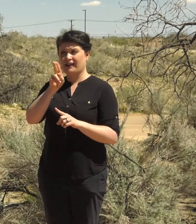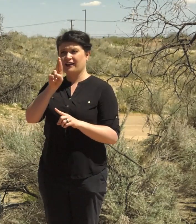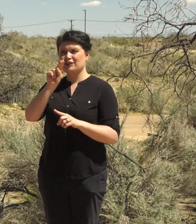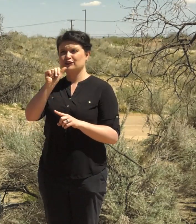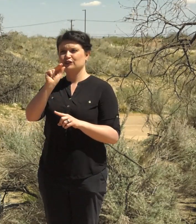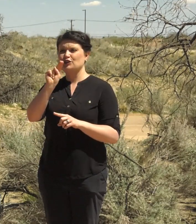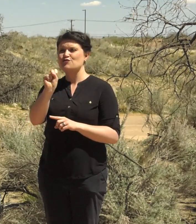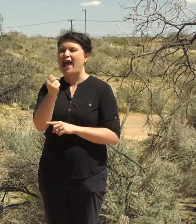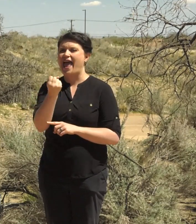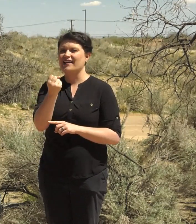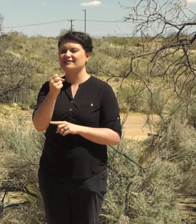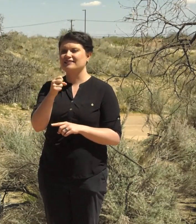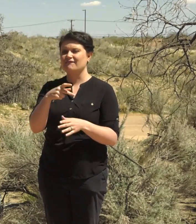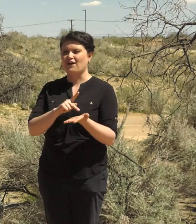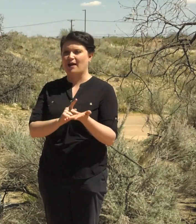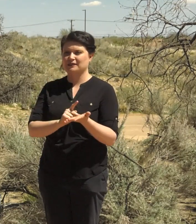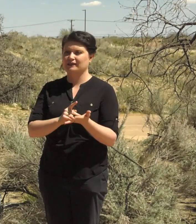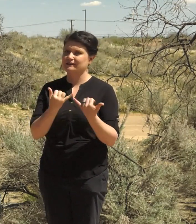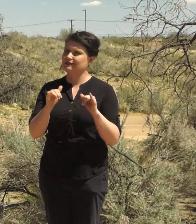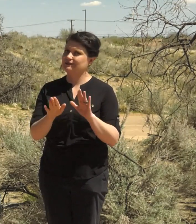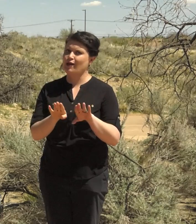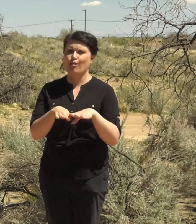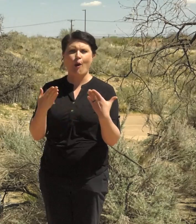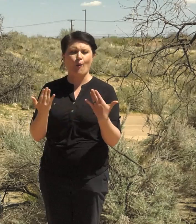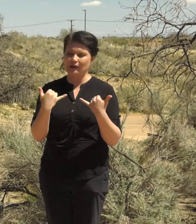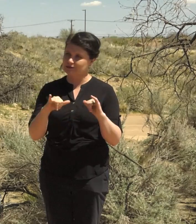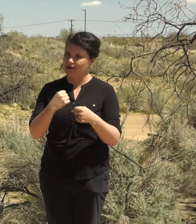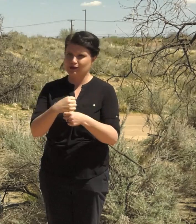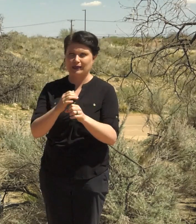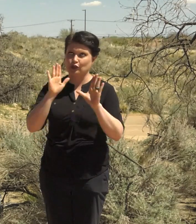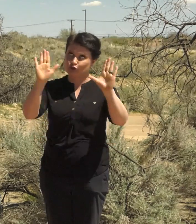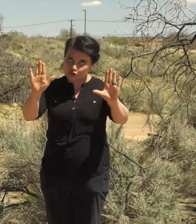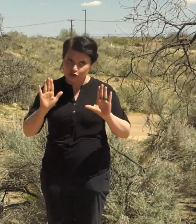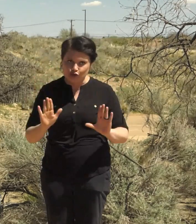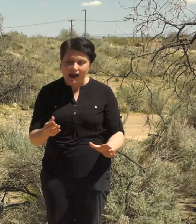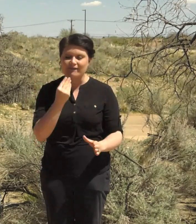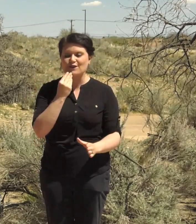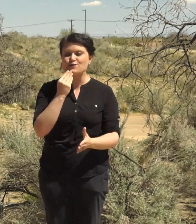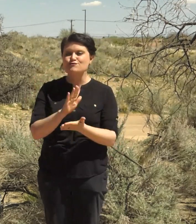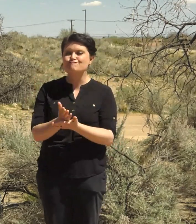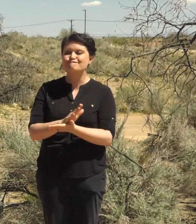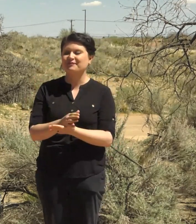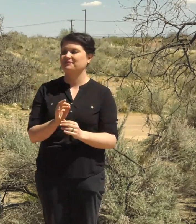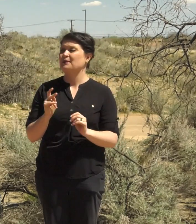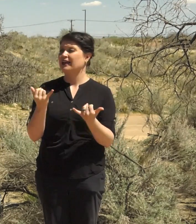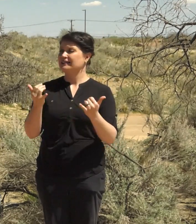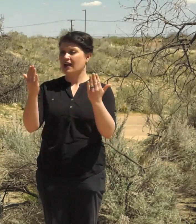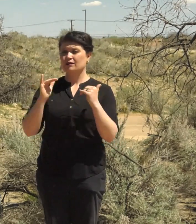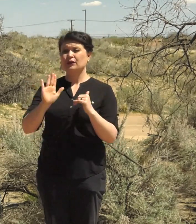Pharmacy. Still open and making great food. Okay, with that, let's take your questions.